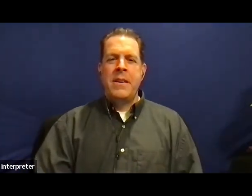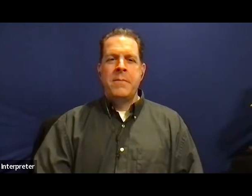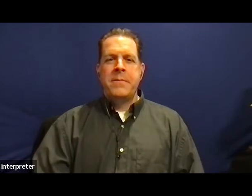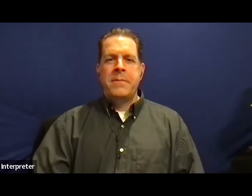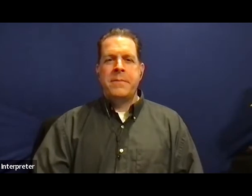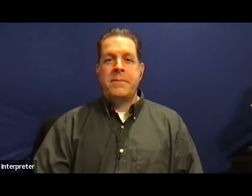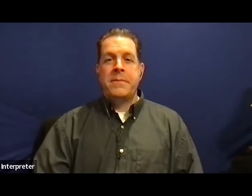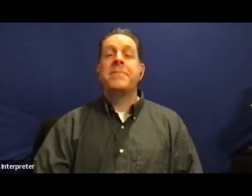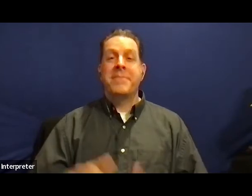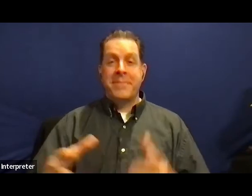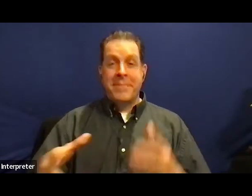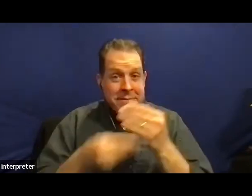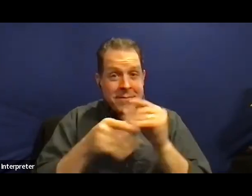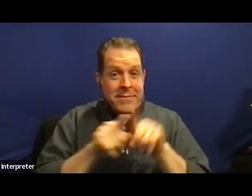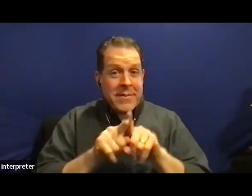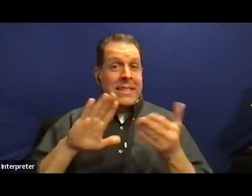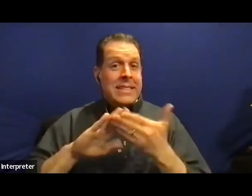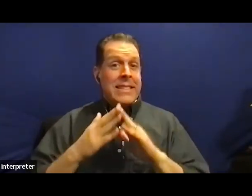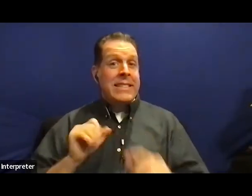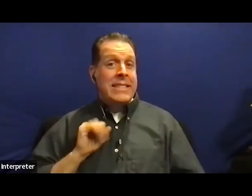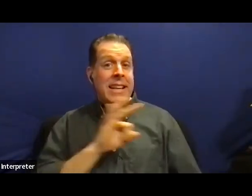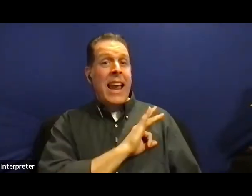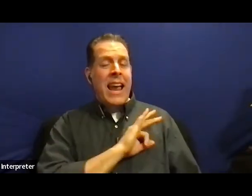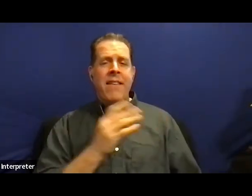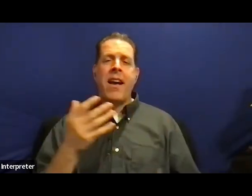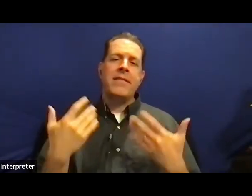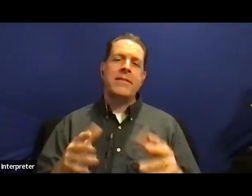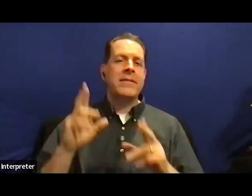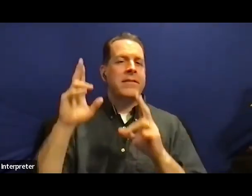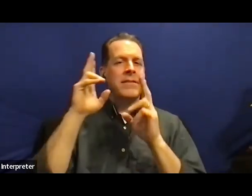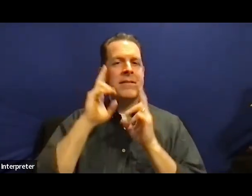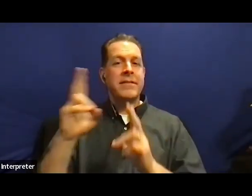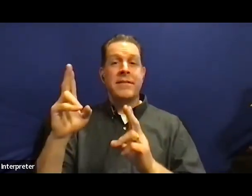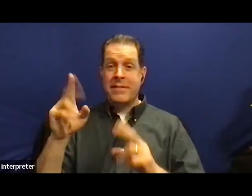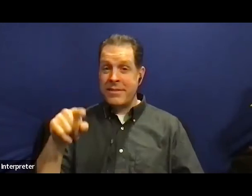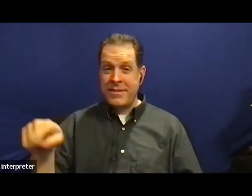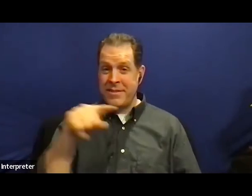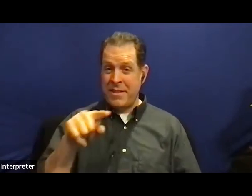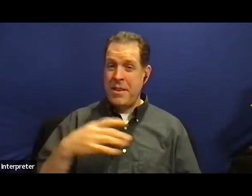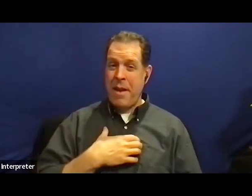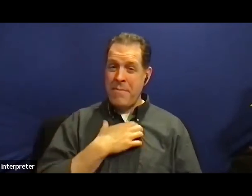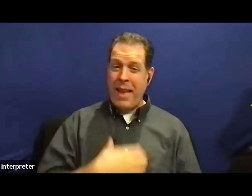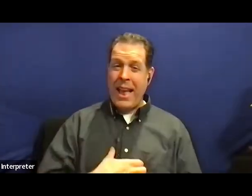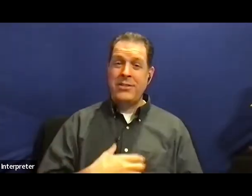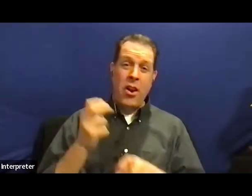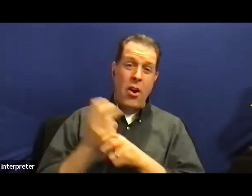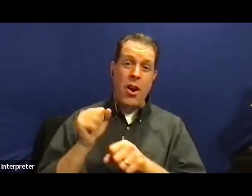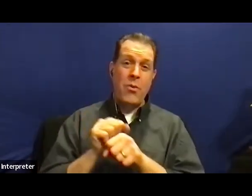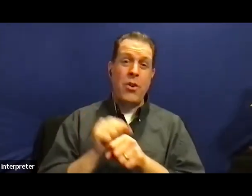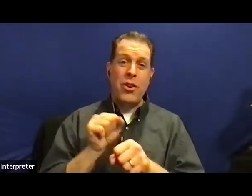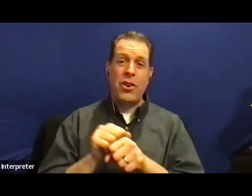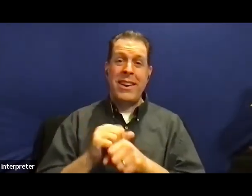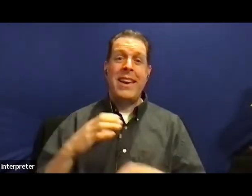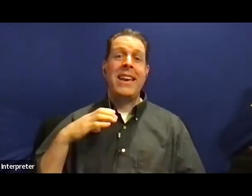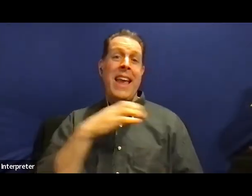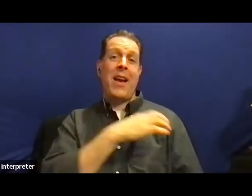In addition to city staff, I'm deeply honored to recognize my passionate and hardworking fellow council